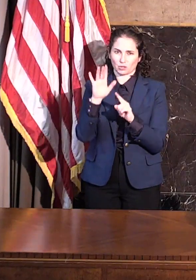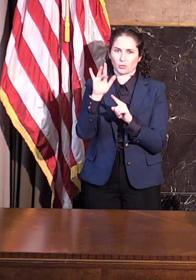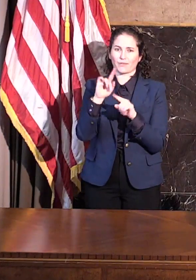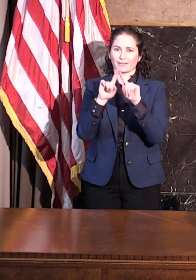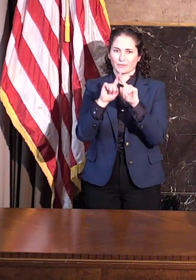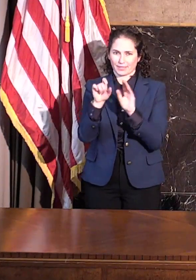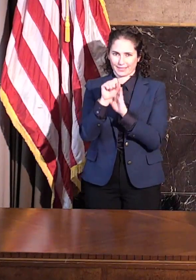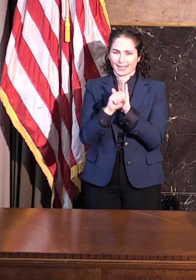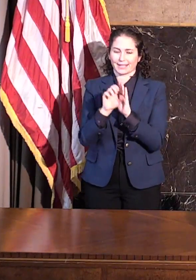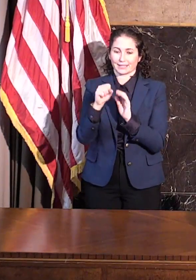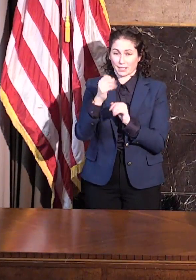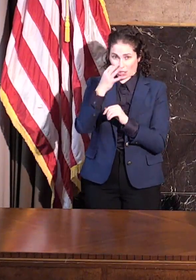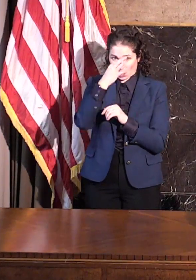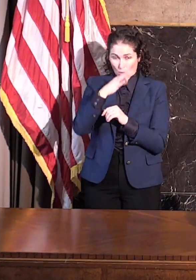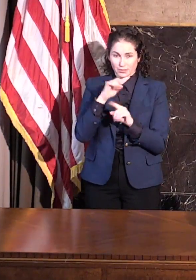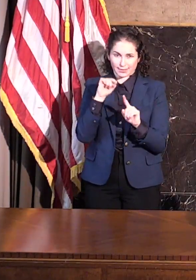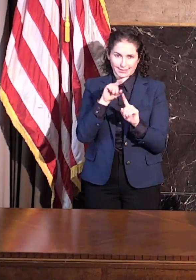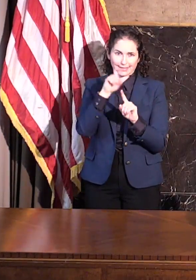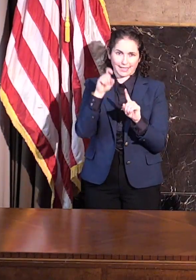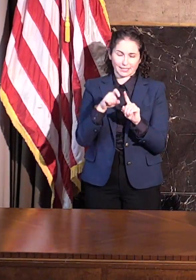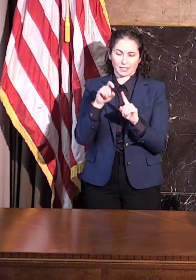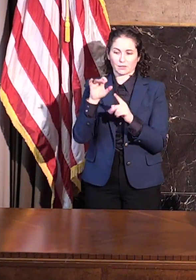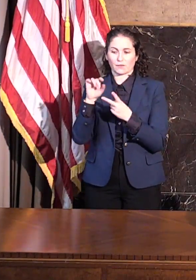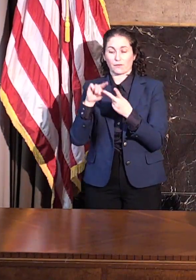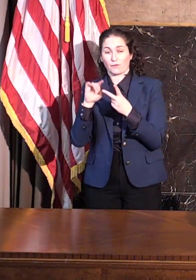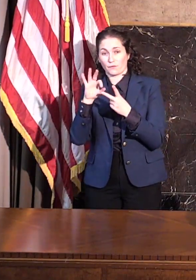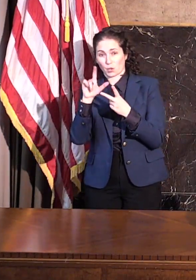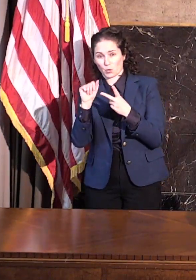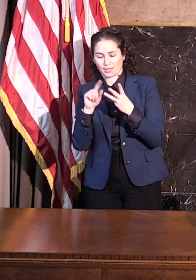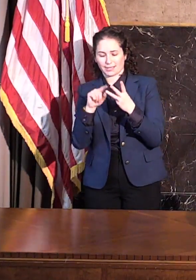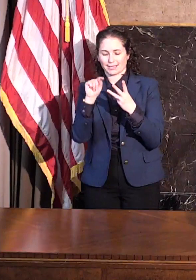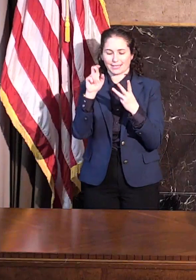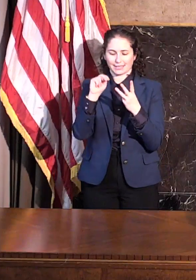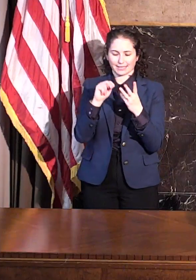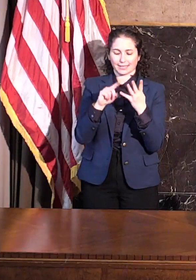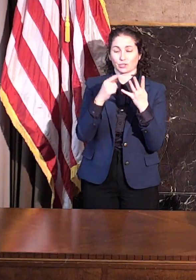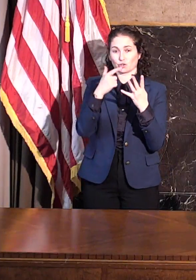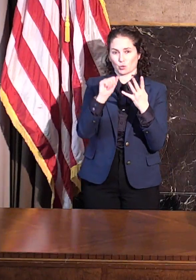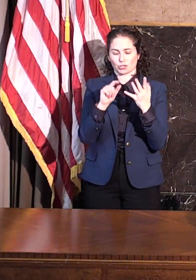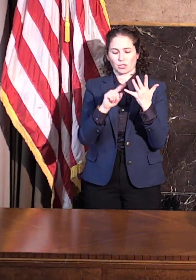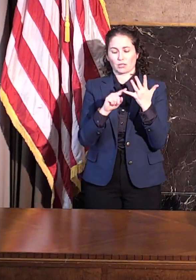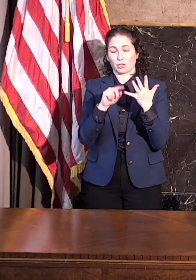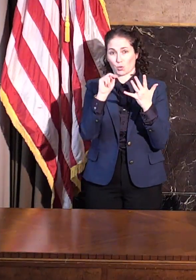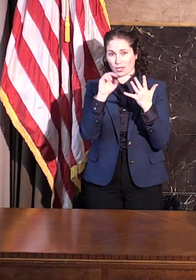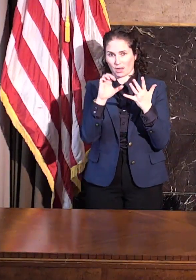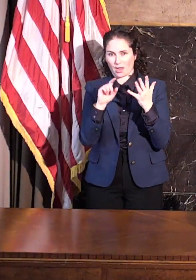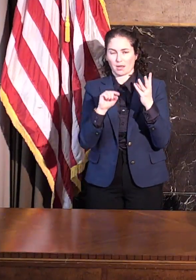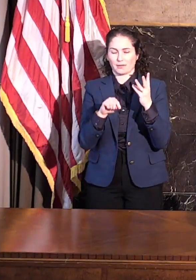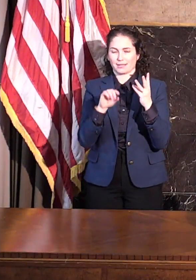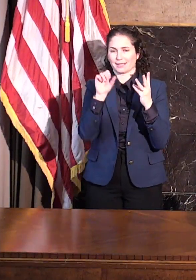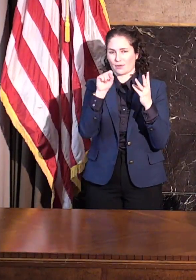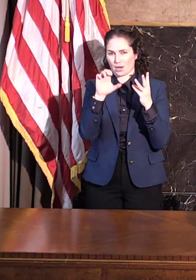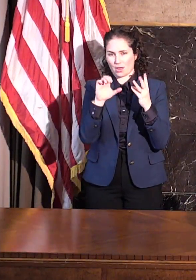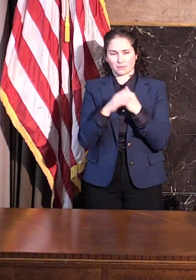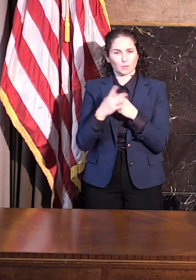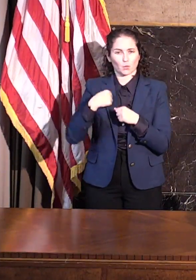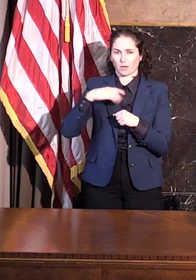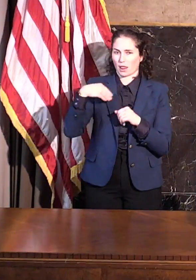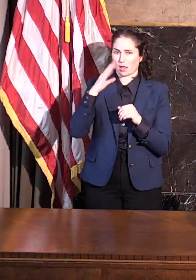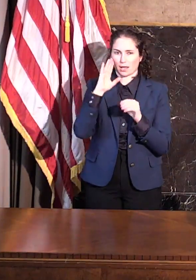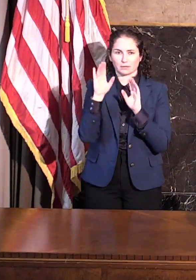8, the bulk of which is in the Lake Charles area, followed by Region 1, or the greater New Orleans